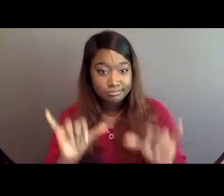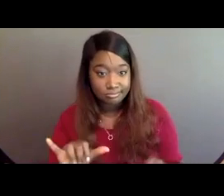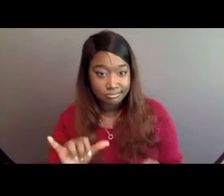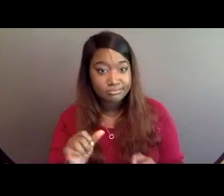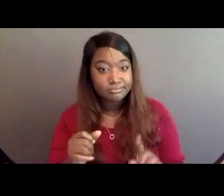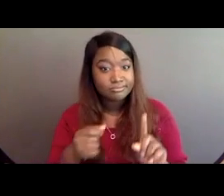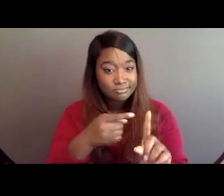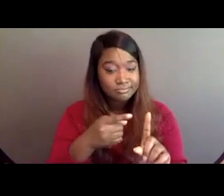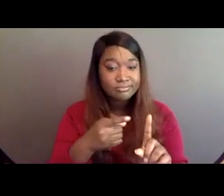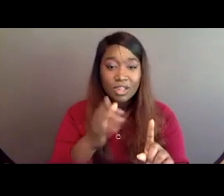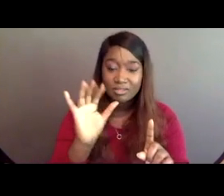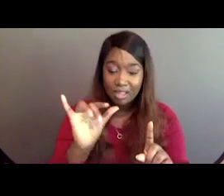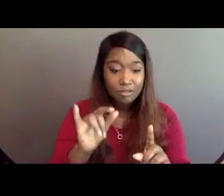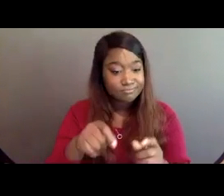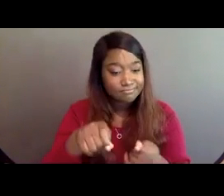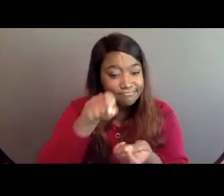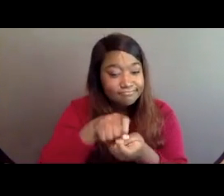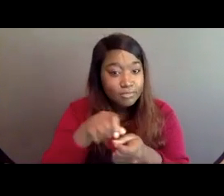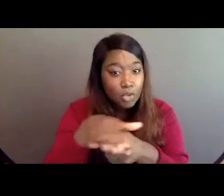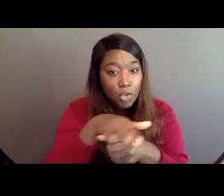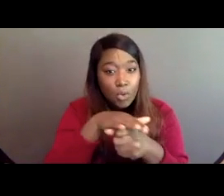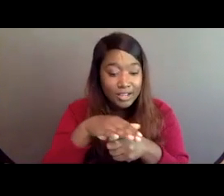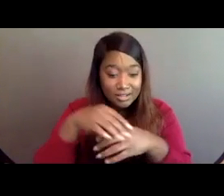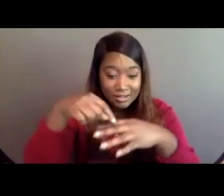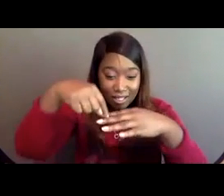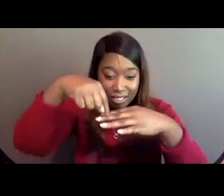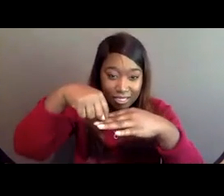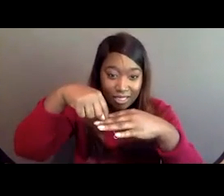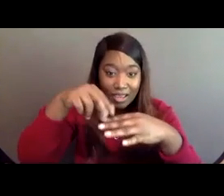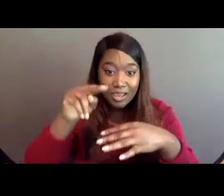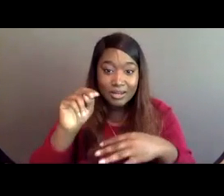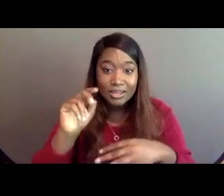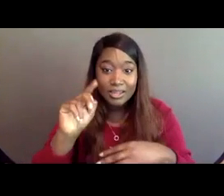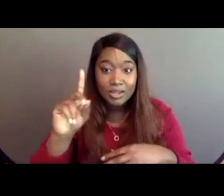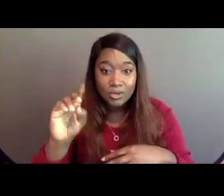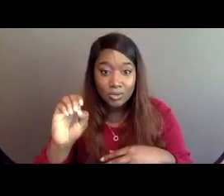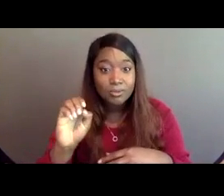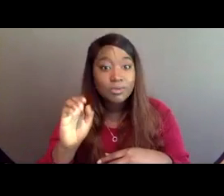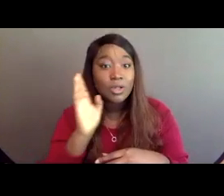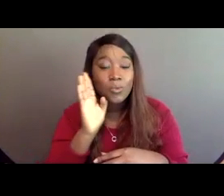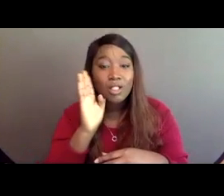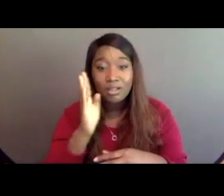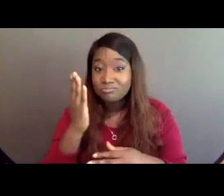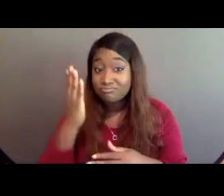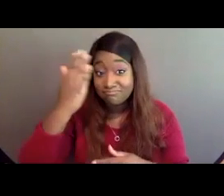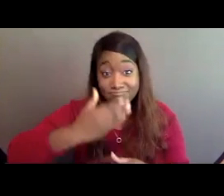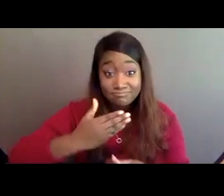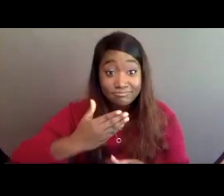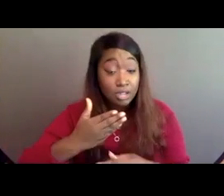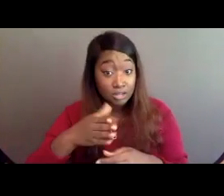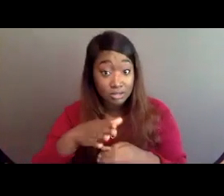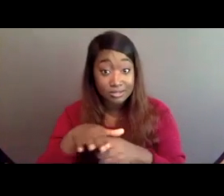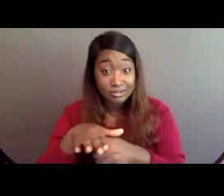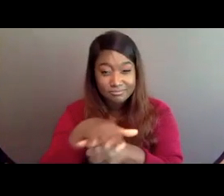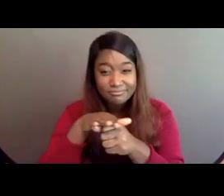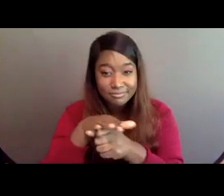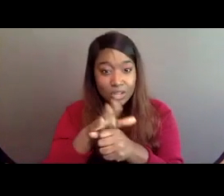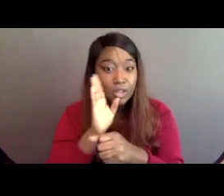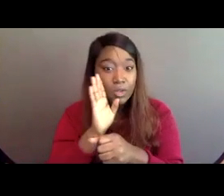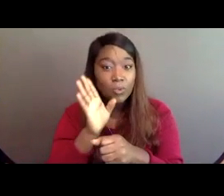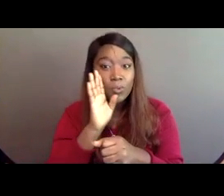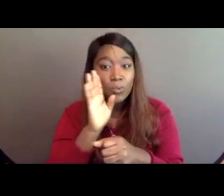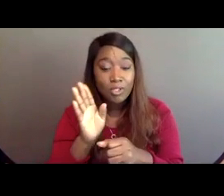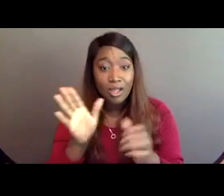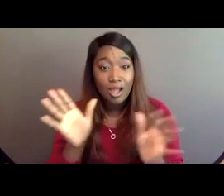specific locations of the body along unseen connections to elicit coordinated and systemic change within the body.